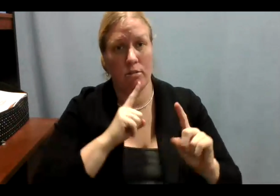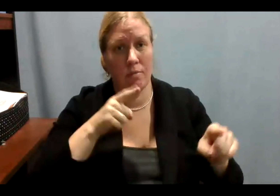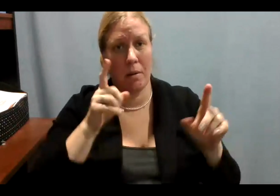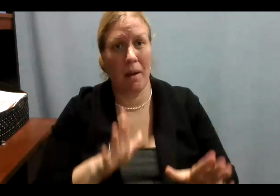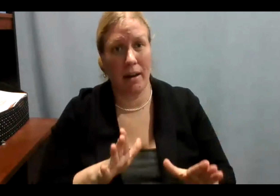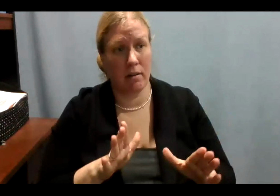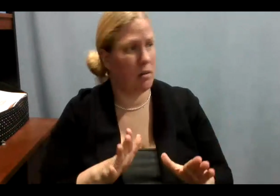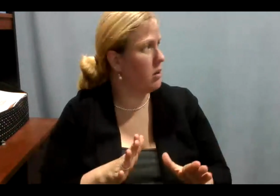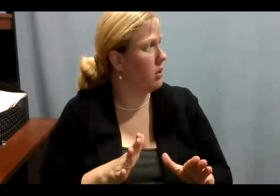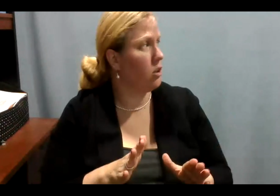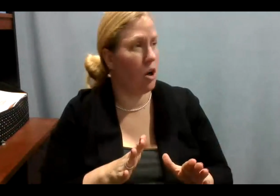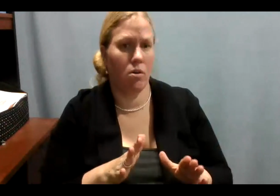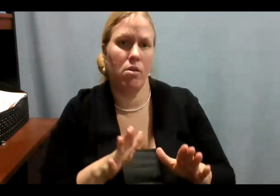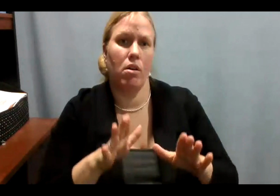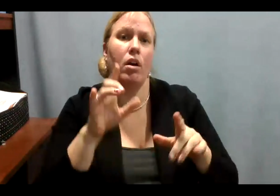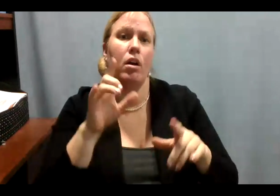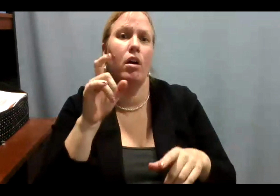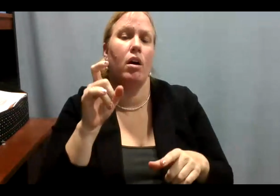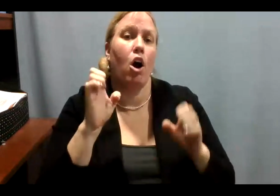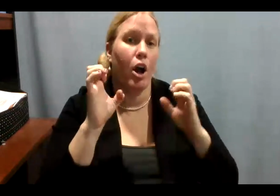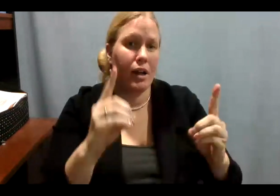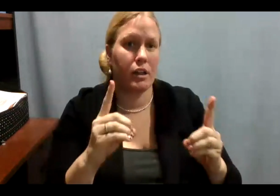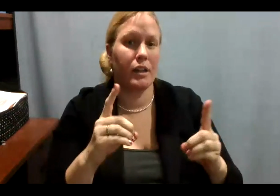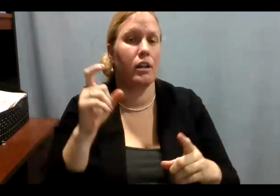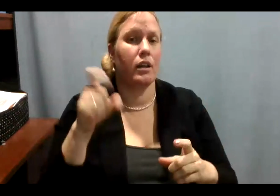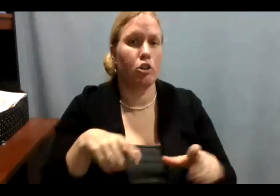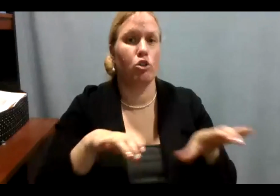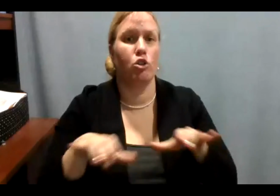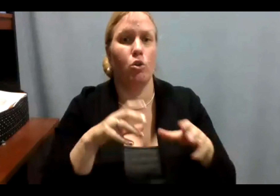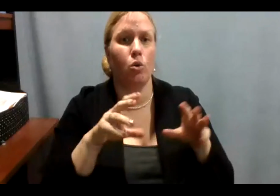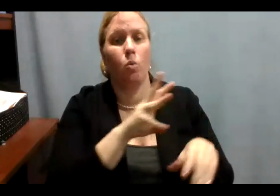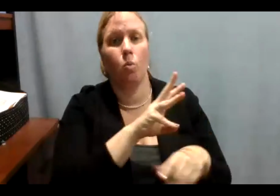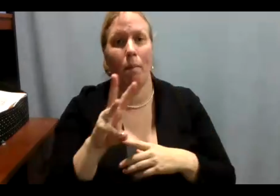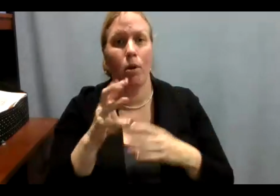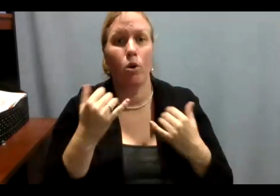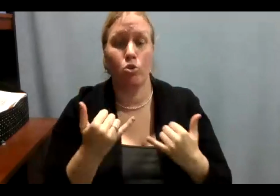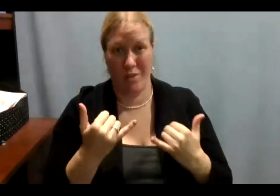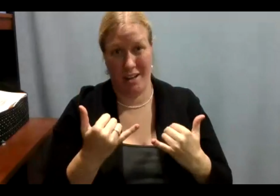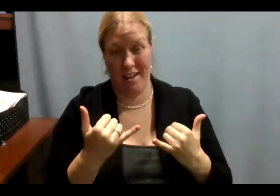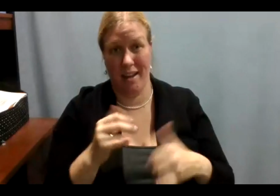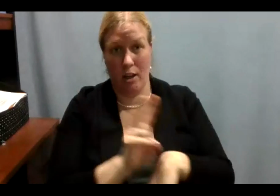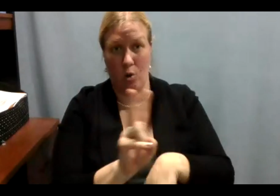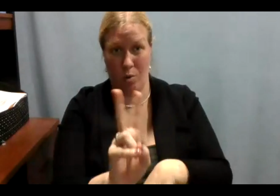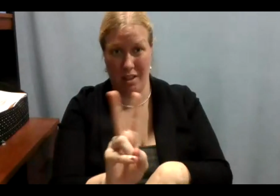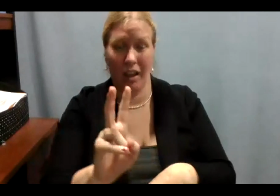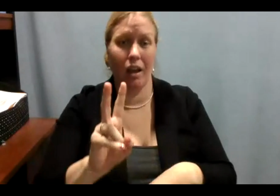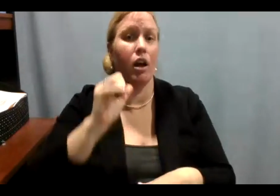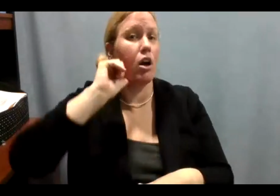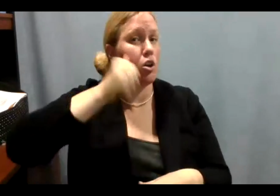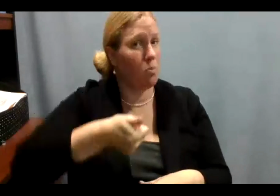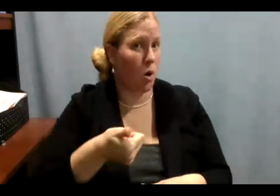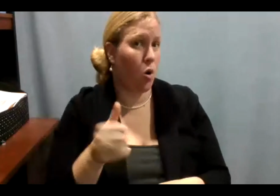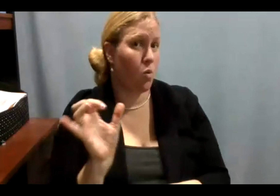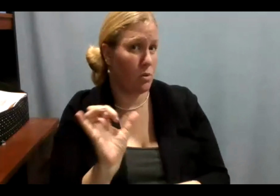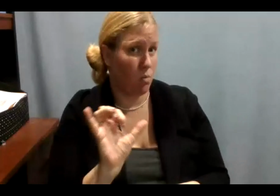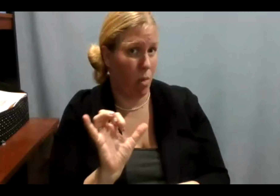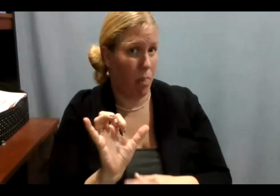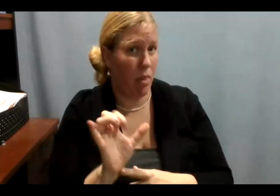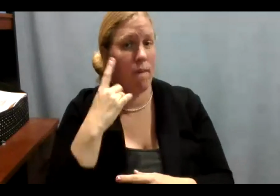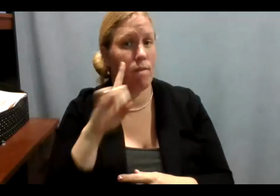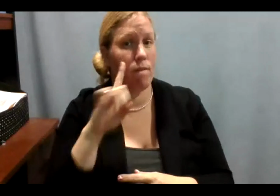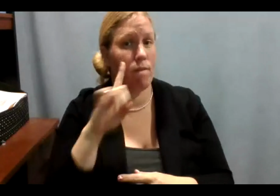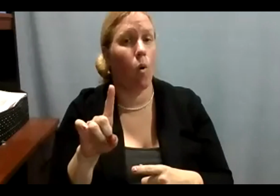educated so we are doing a webinar today at two o'clock um as well as one tomorrow where we will be having an